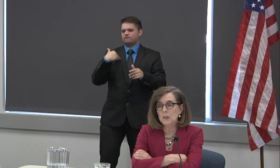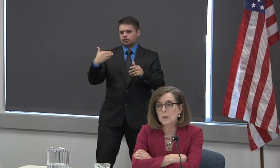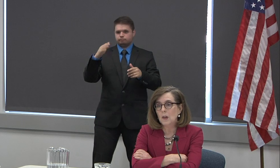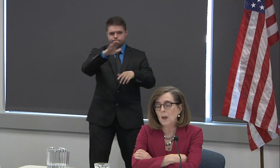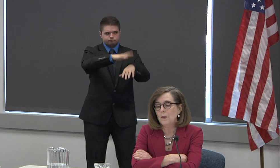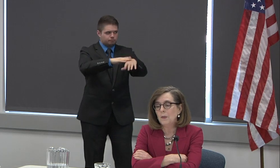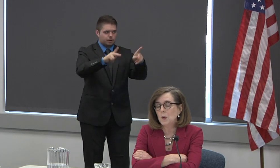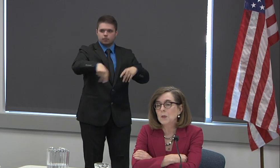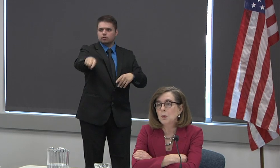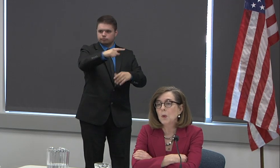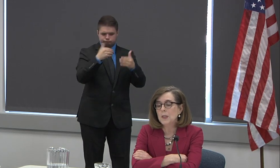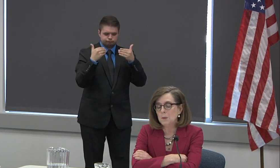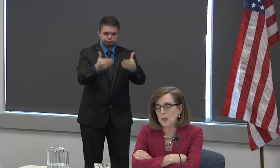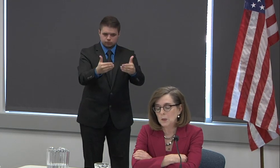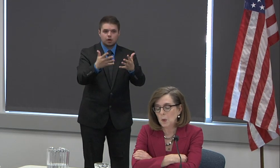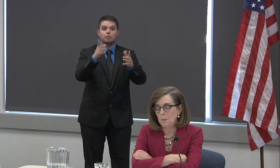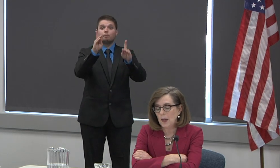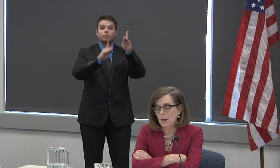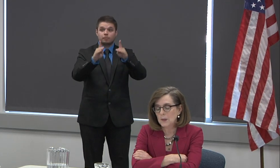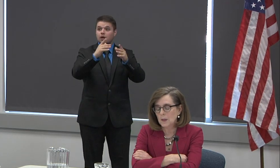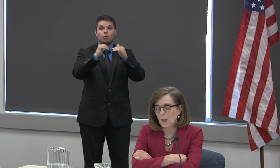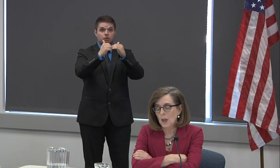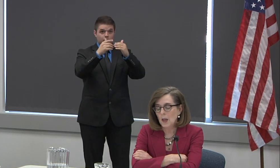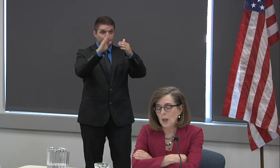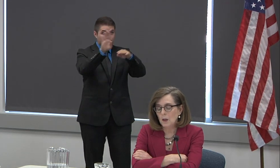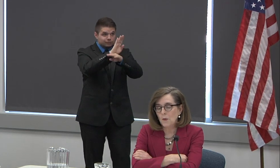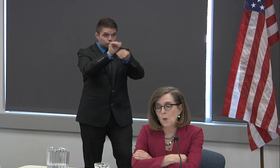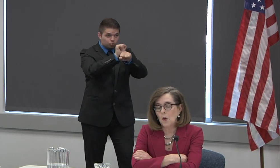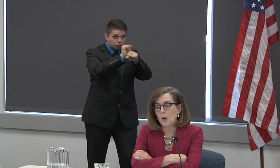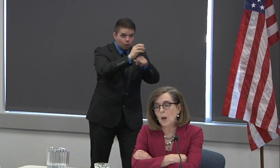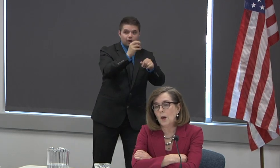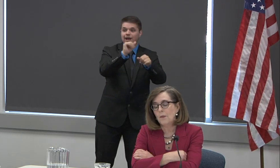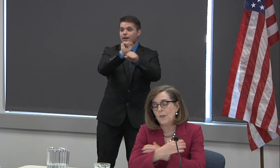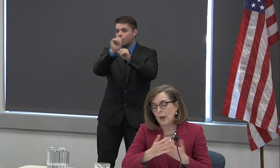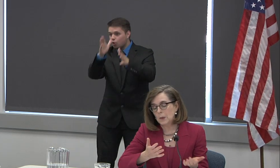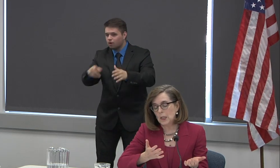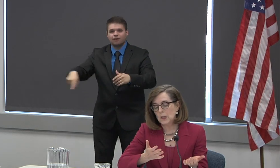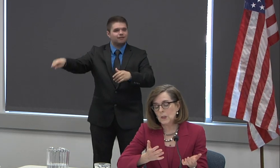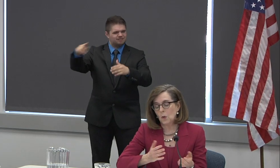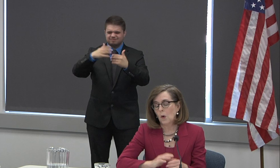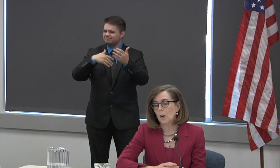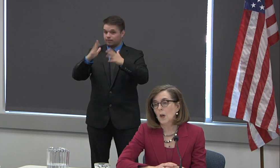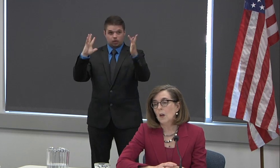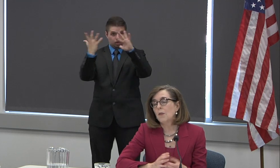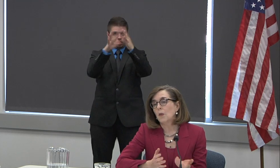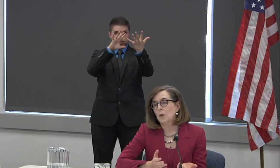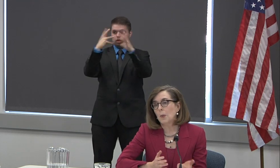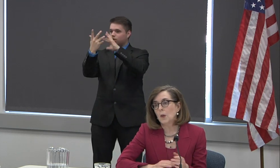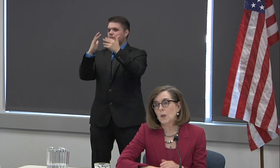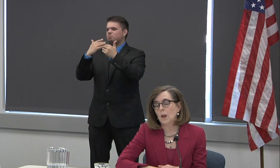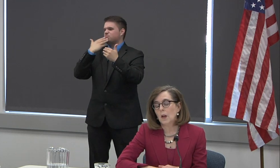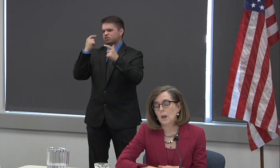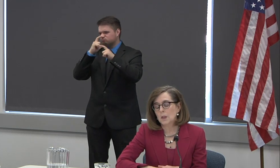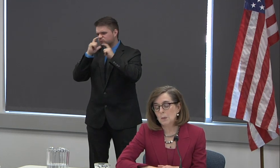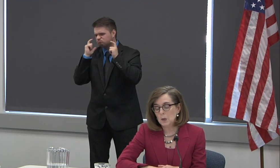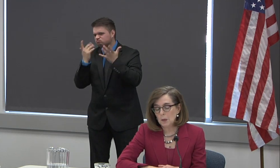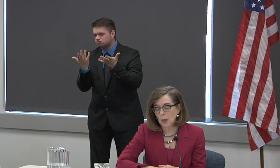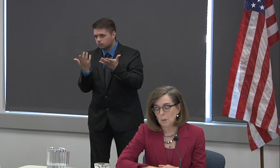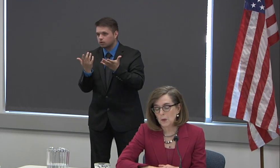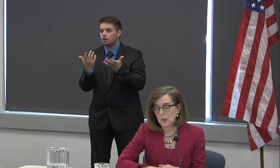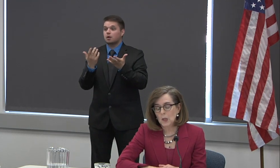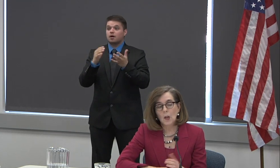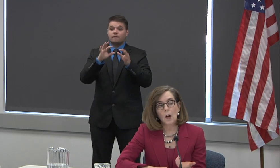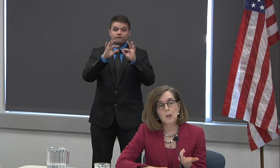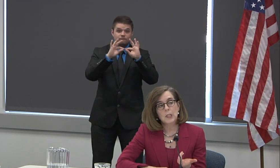businesses that those employees must wear masks. And for families or vulnerable community